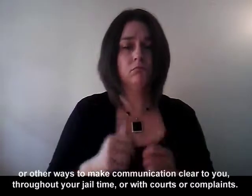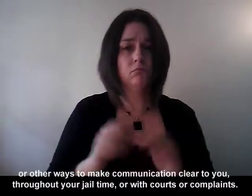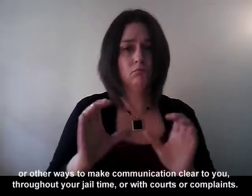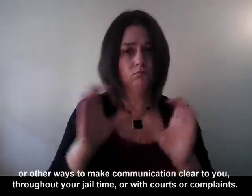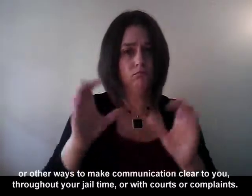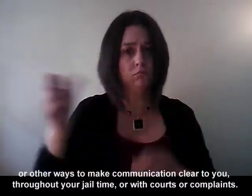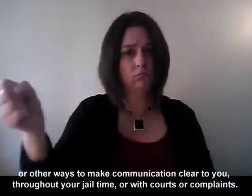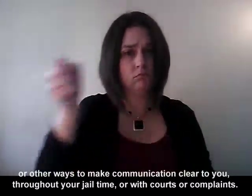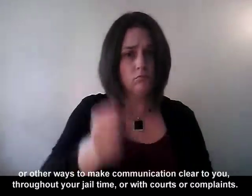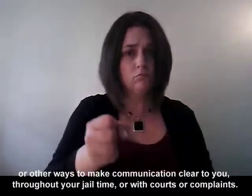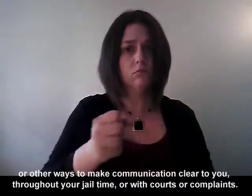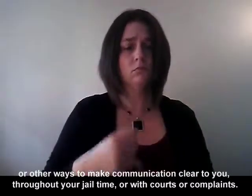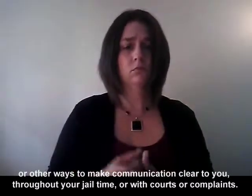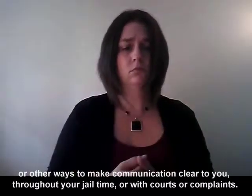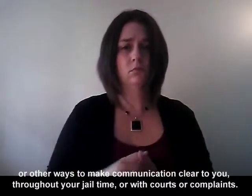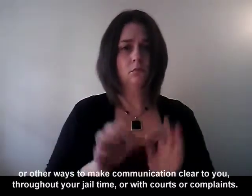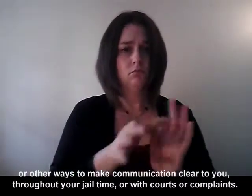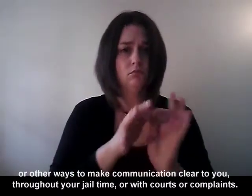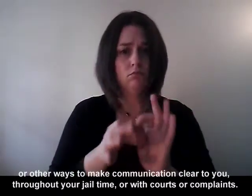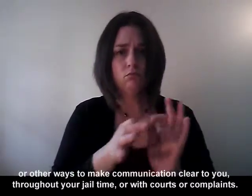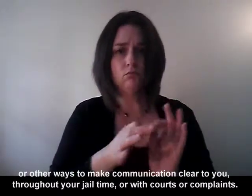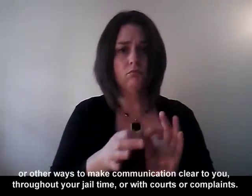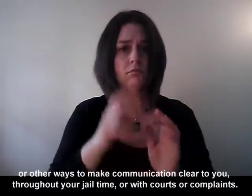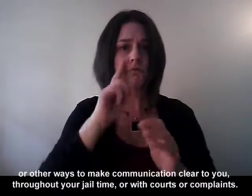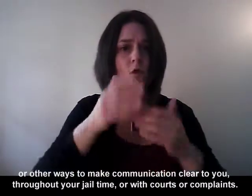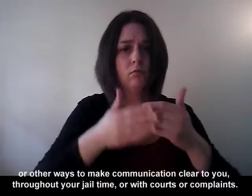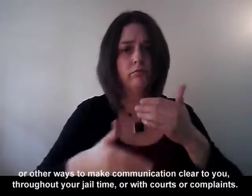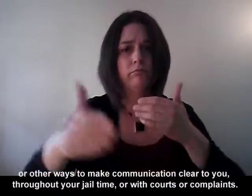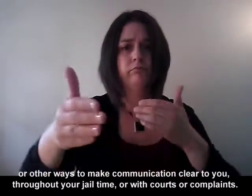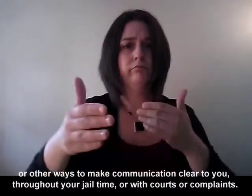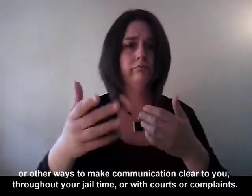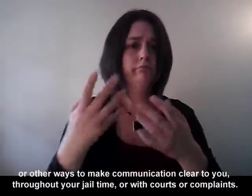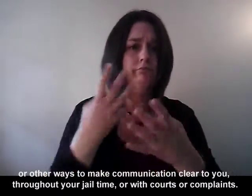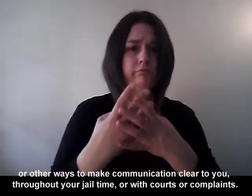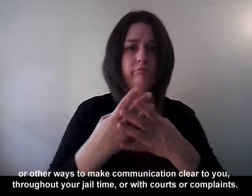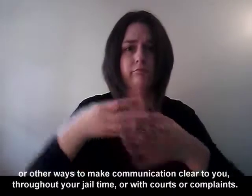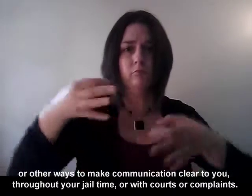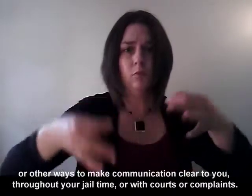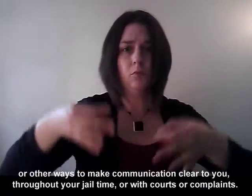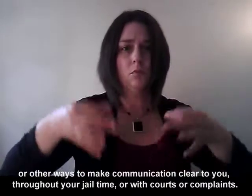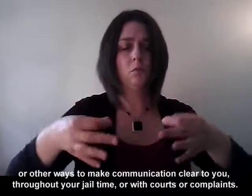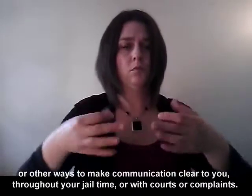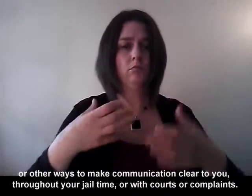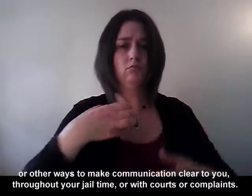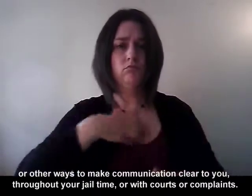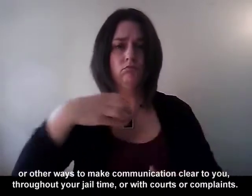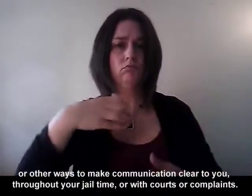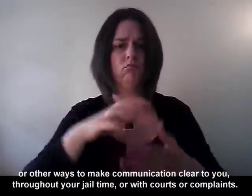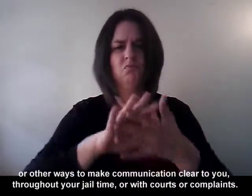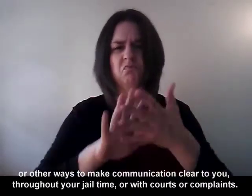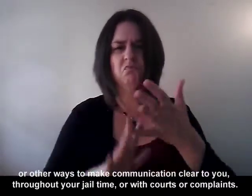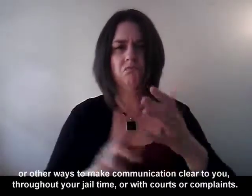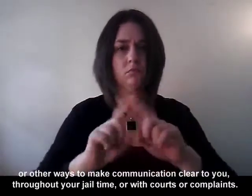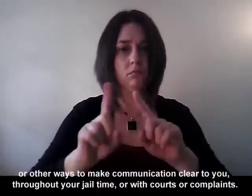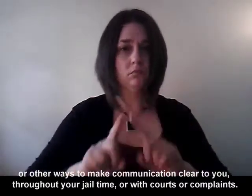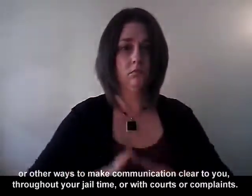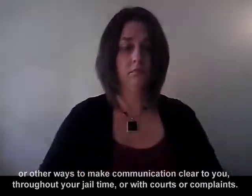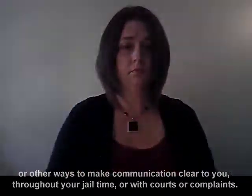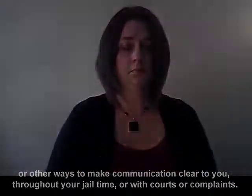or other ways to make communication clear to you throughout your jail time or with courts or complaints.